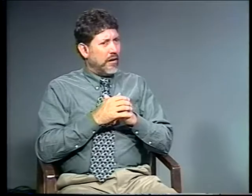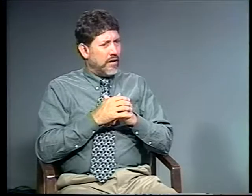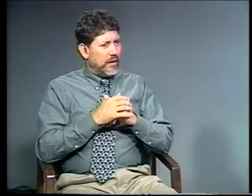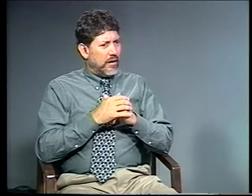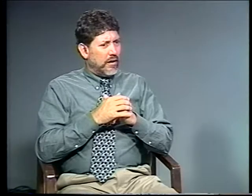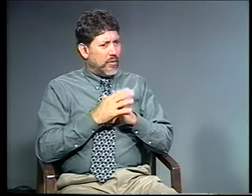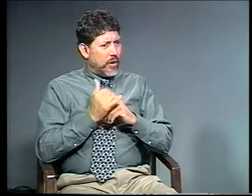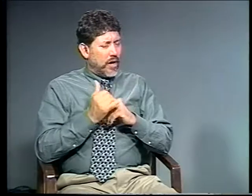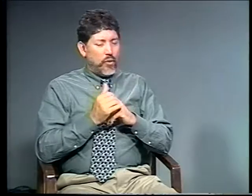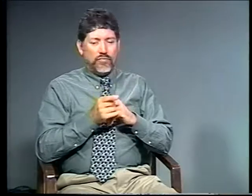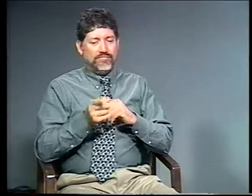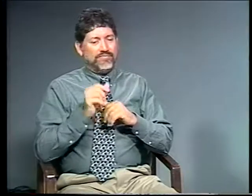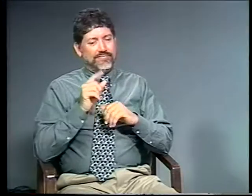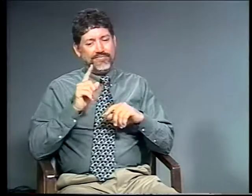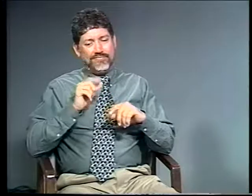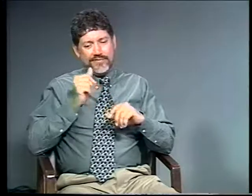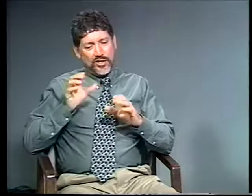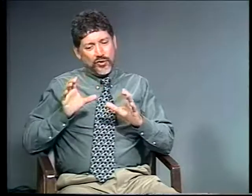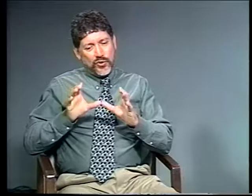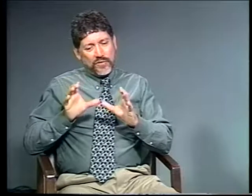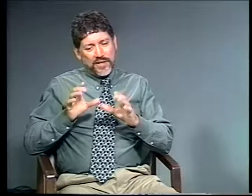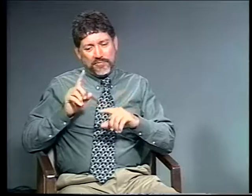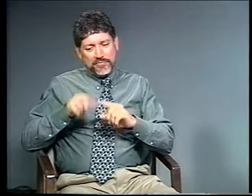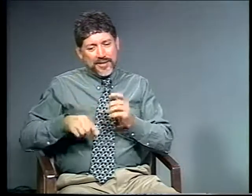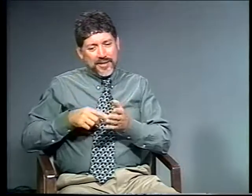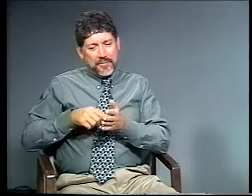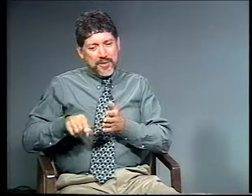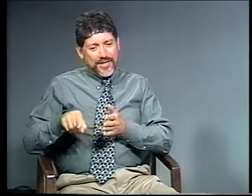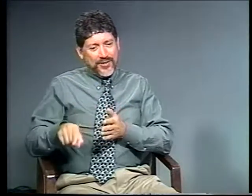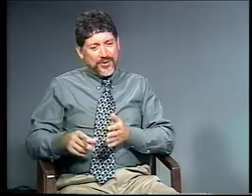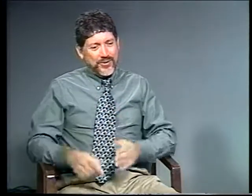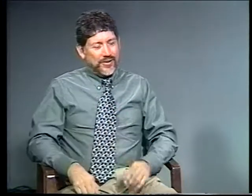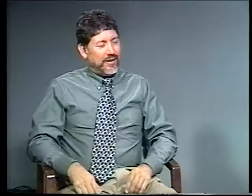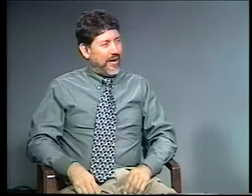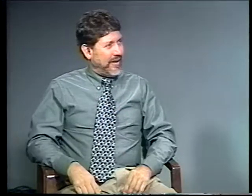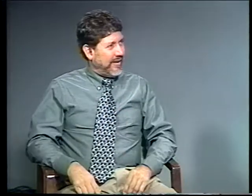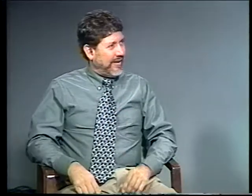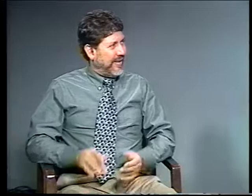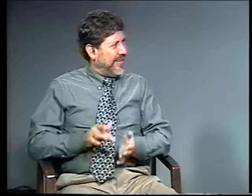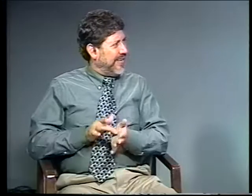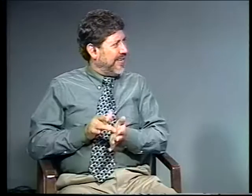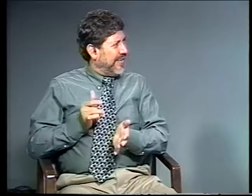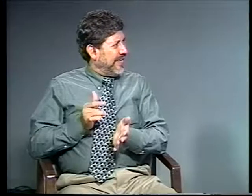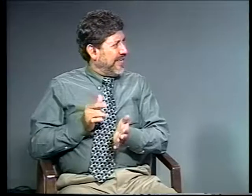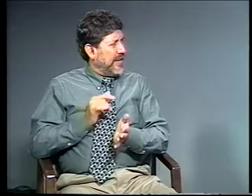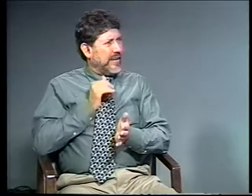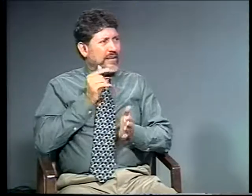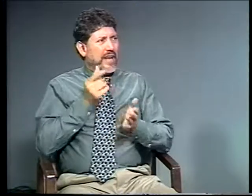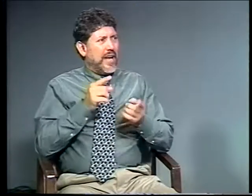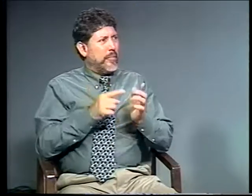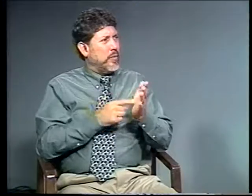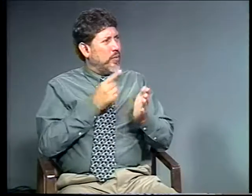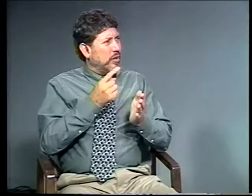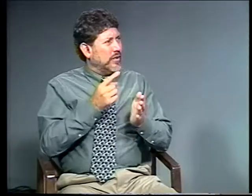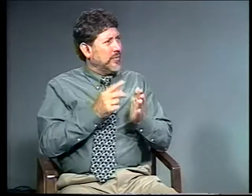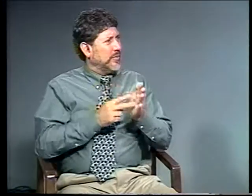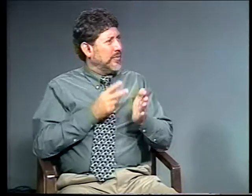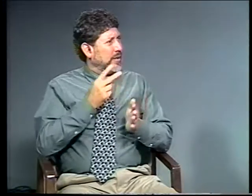pay. And they said that the reason was because that interpreter, the deaf interpreter, who could use the Mexican Sign